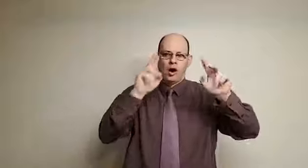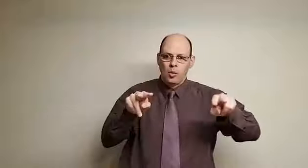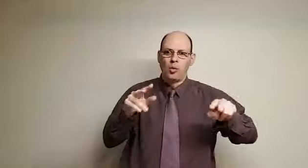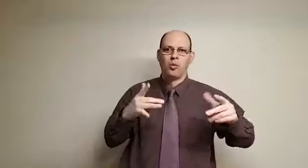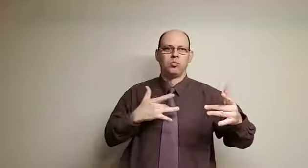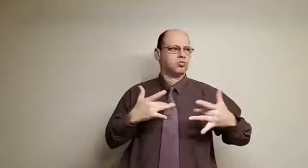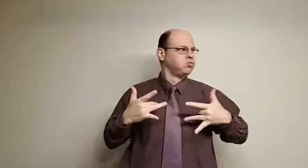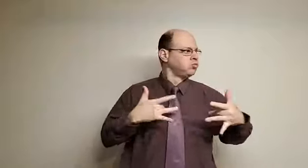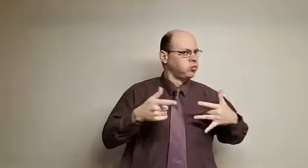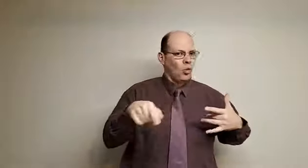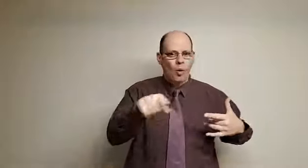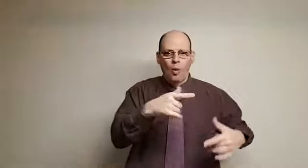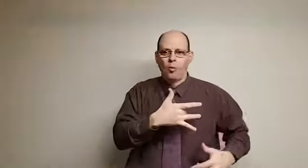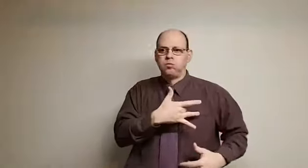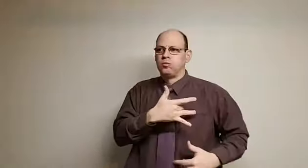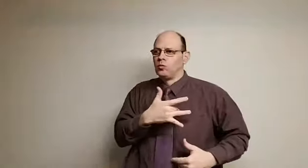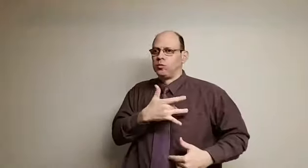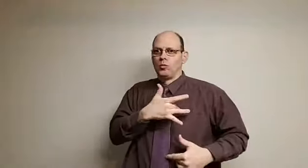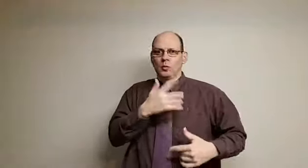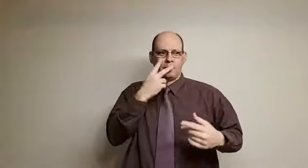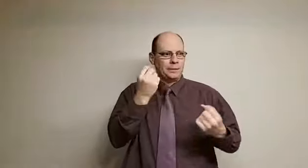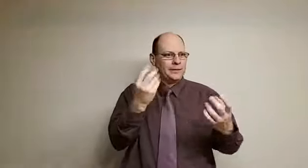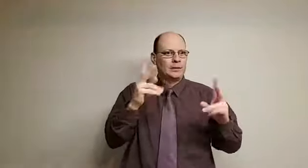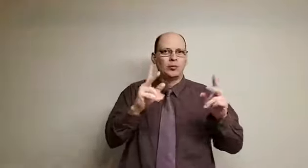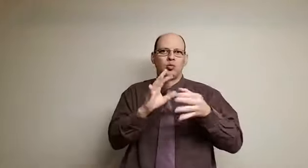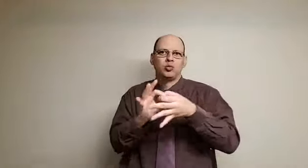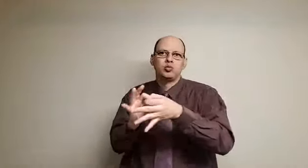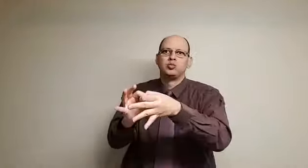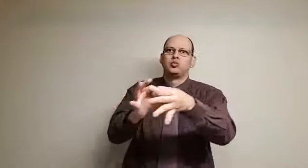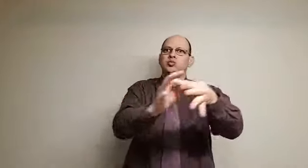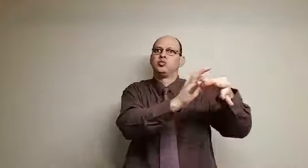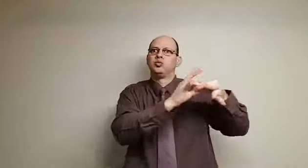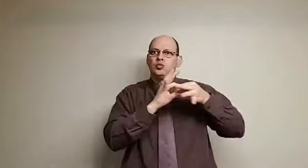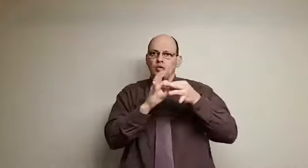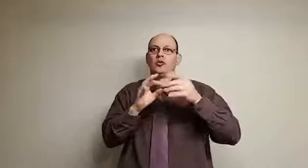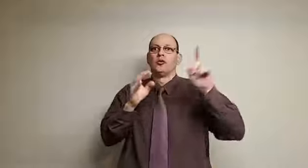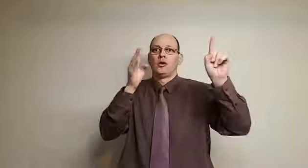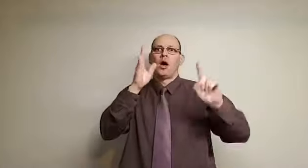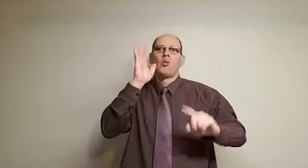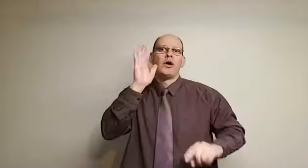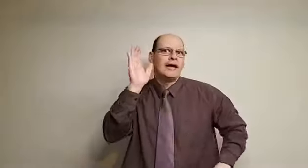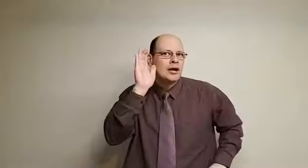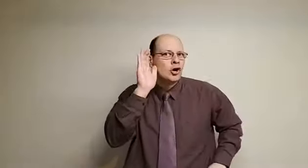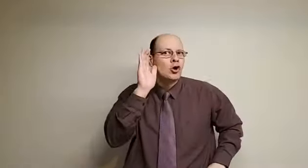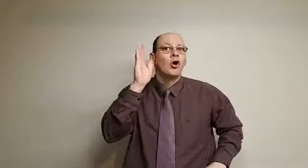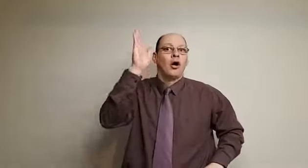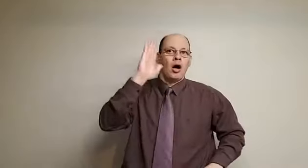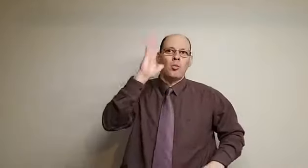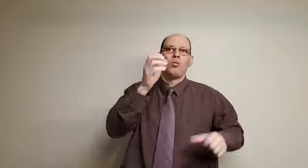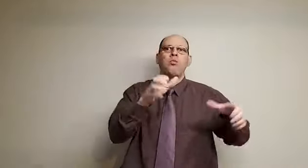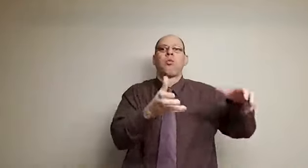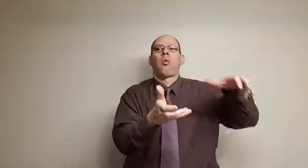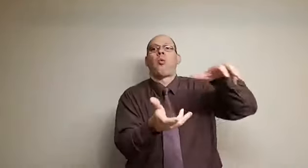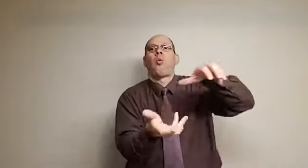fast is because we want the Lord to see that we are in unity and we want to hear from the Lord